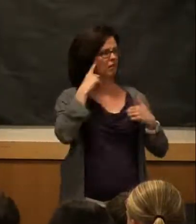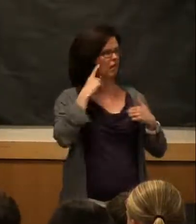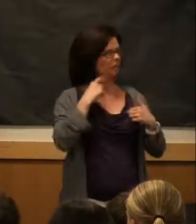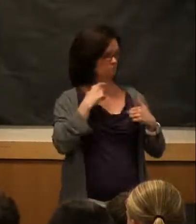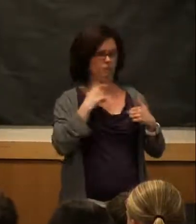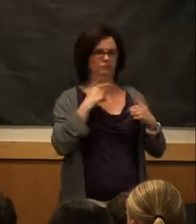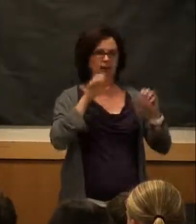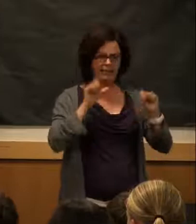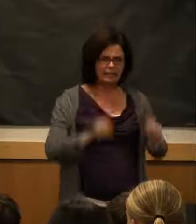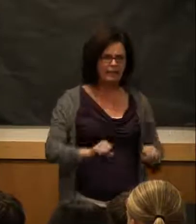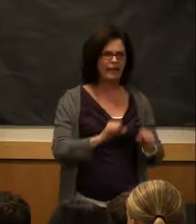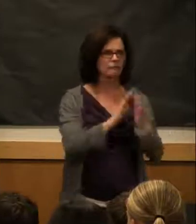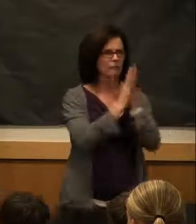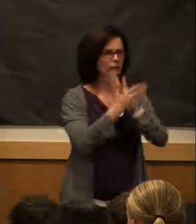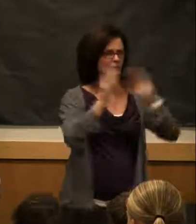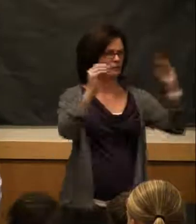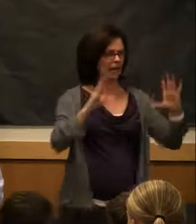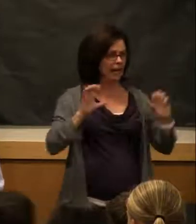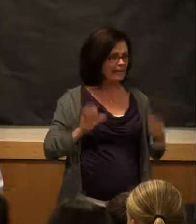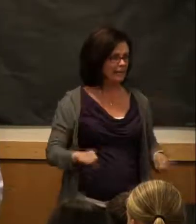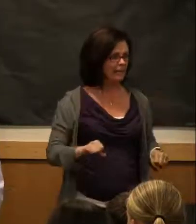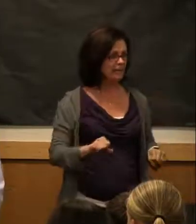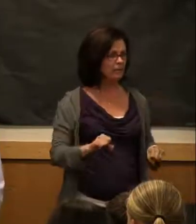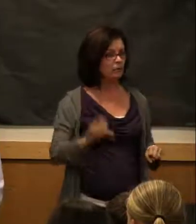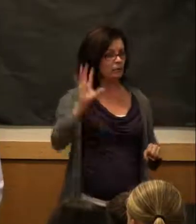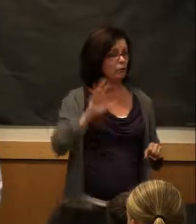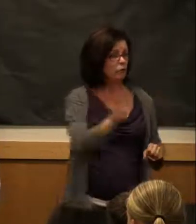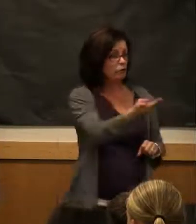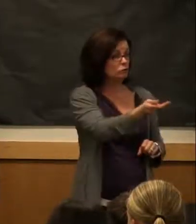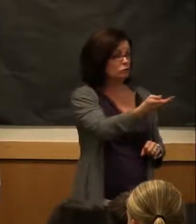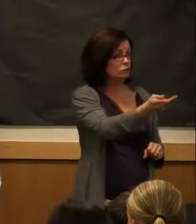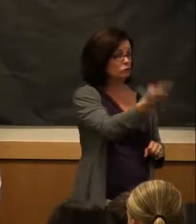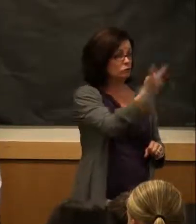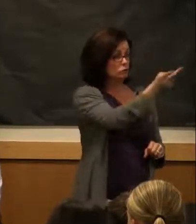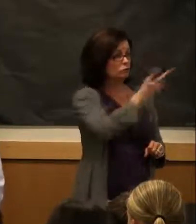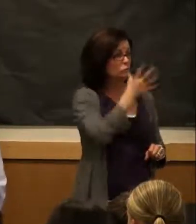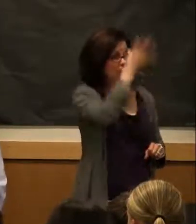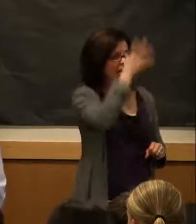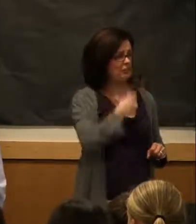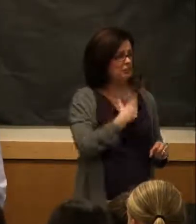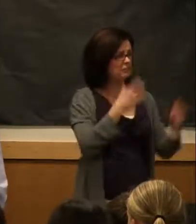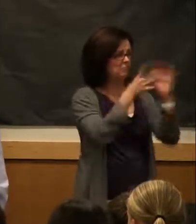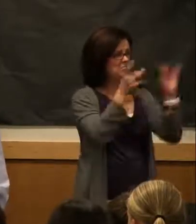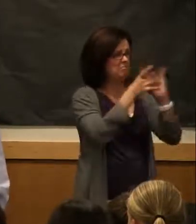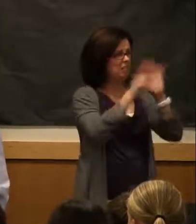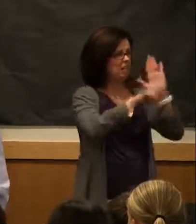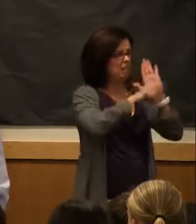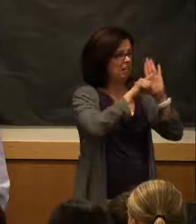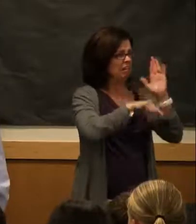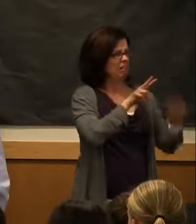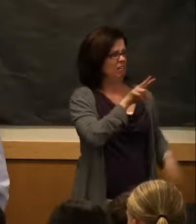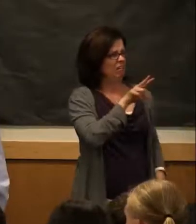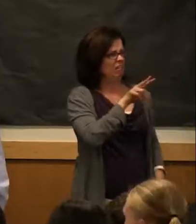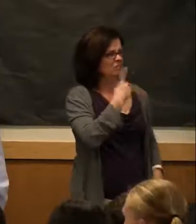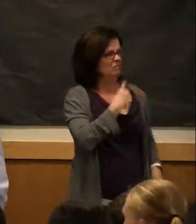again. You know what? I think those people were wrong when they told me that it was a terrible profession years ago.